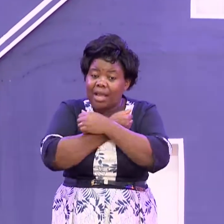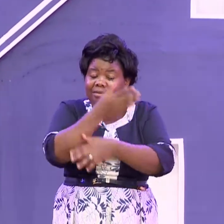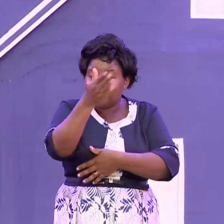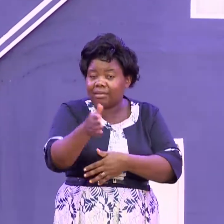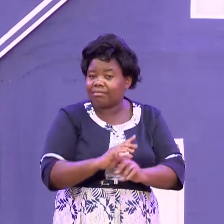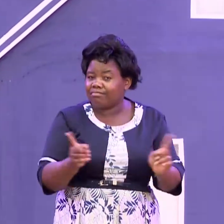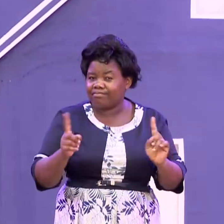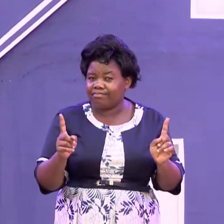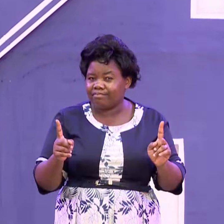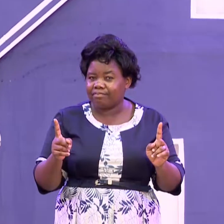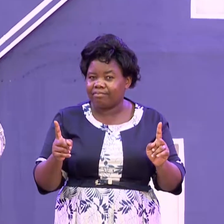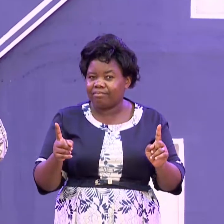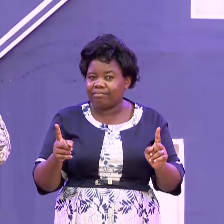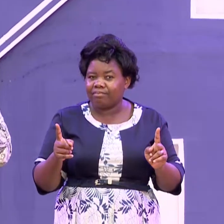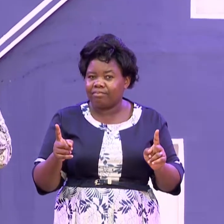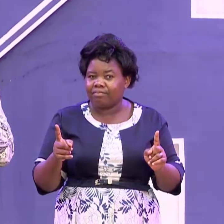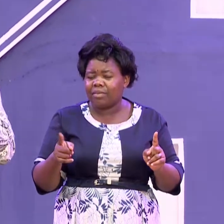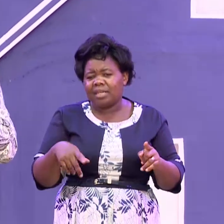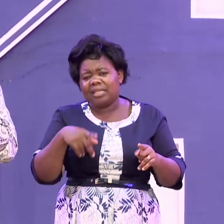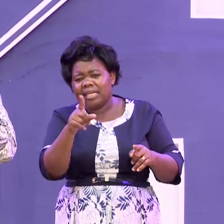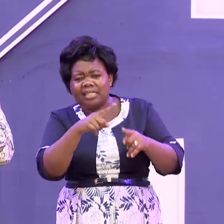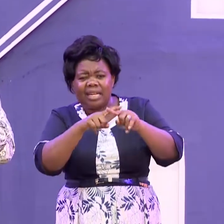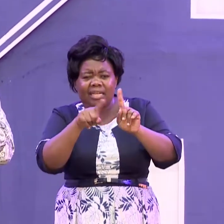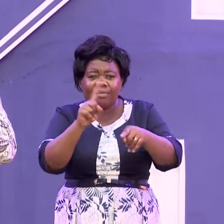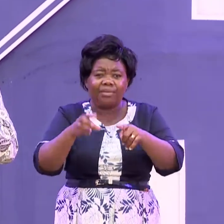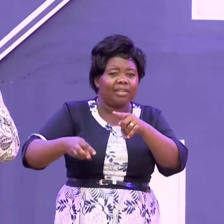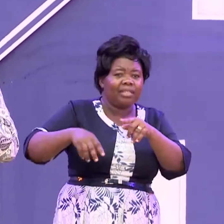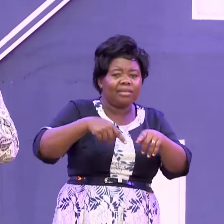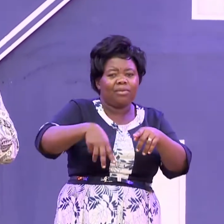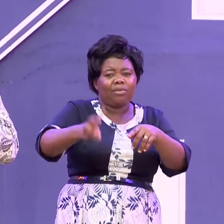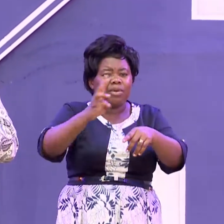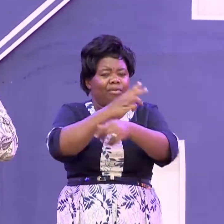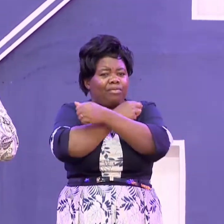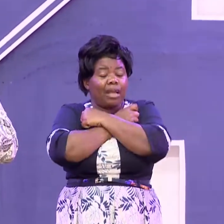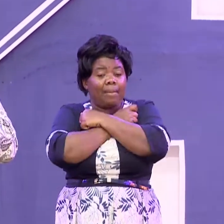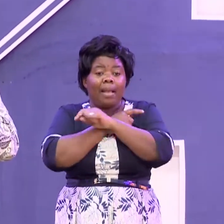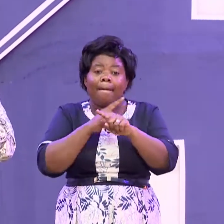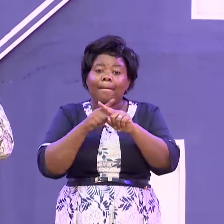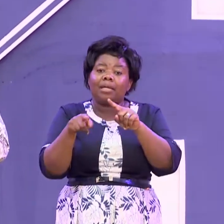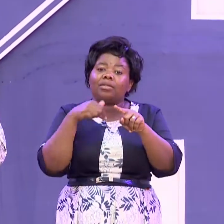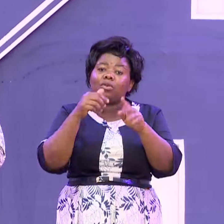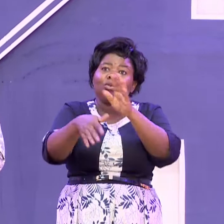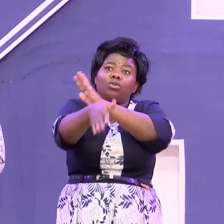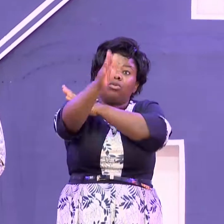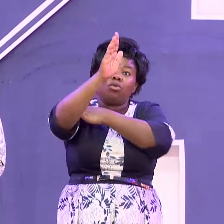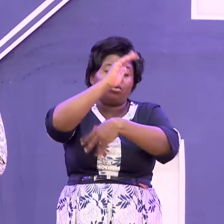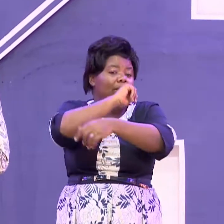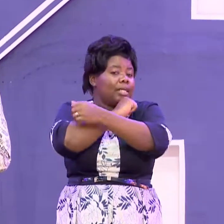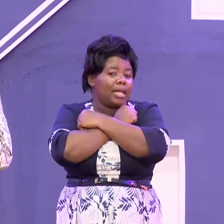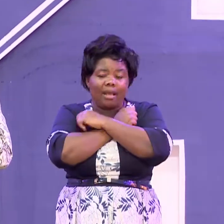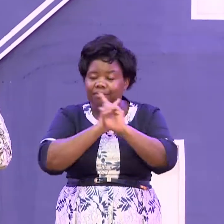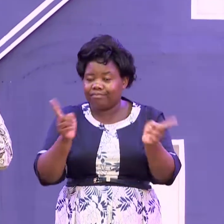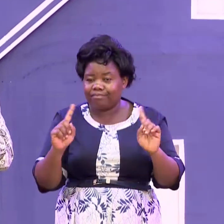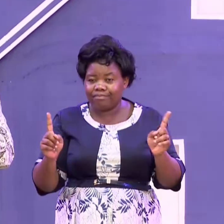oyina okwagala gye bali. It's also a kind of love. Nako kwagala kwa njawulo. It's not the agape love we're talking about. Naye si kwagala kwa Katonda